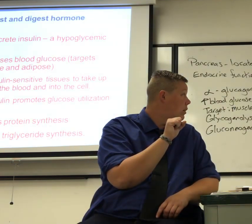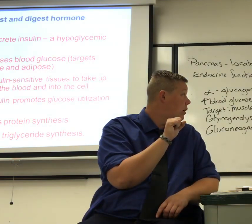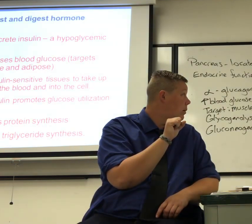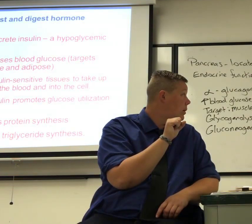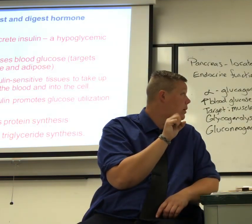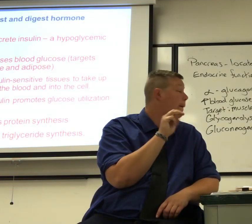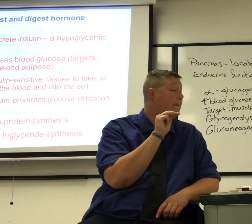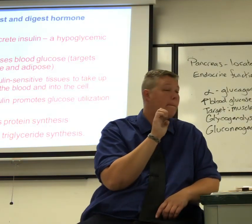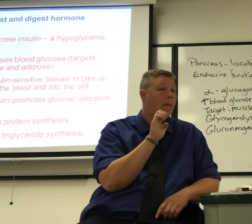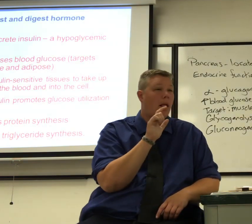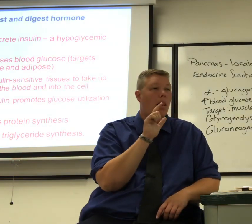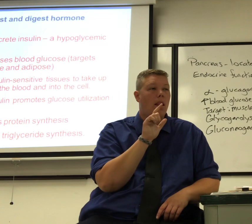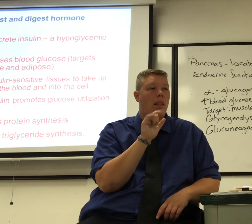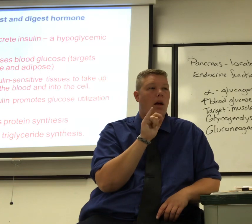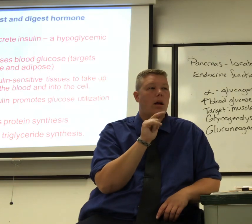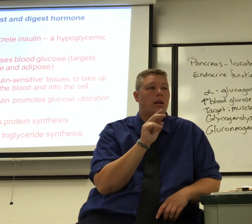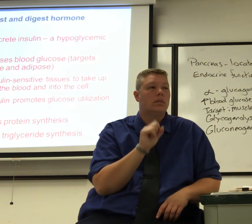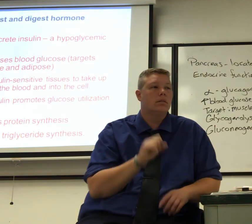diabetes